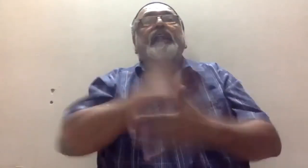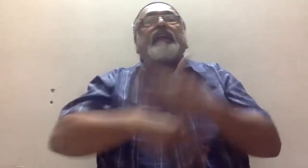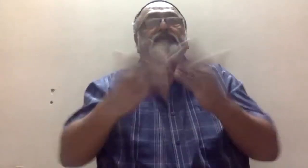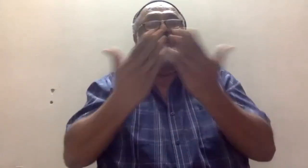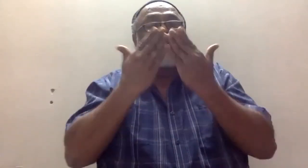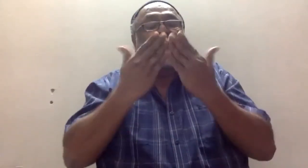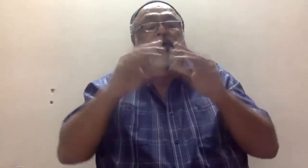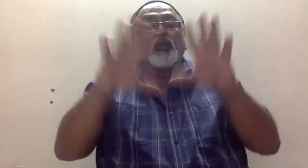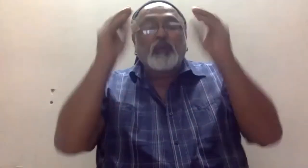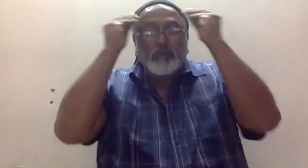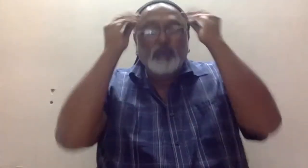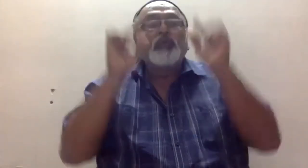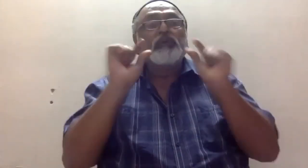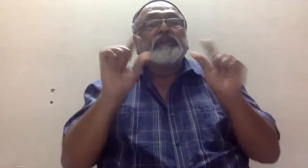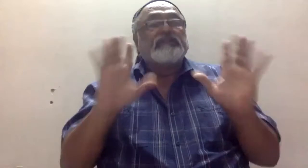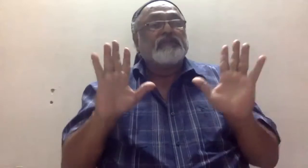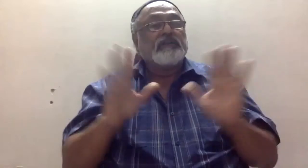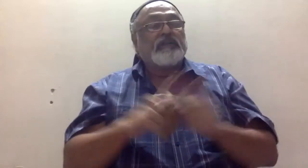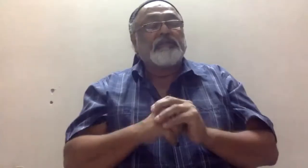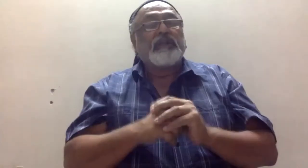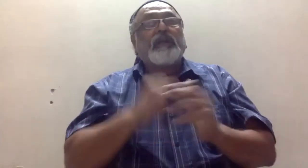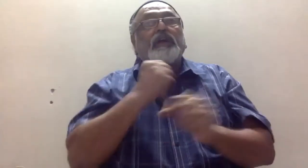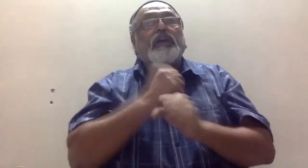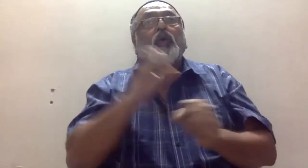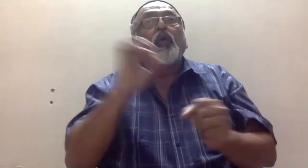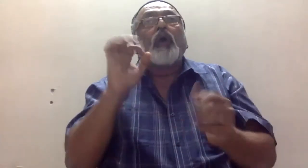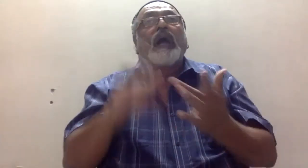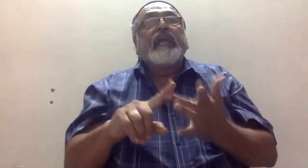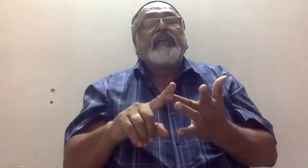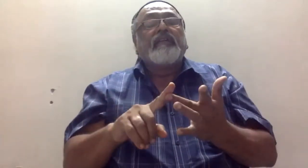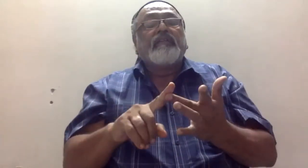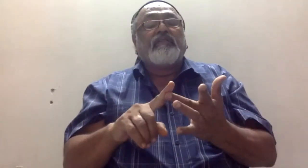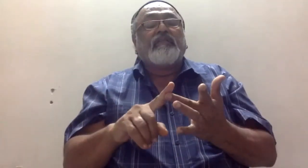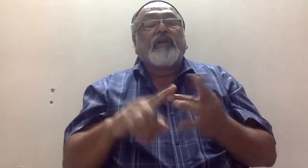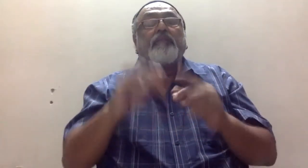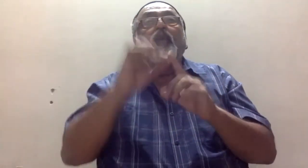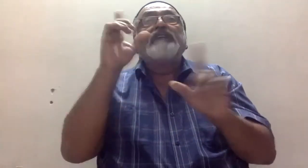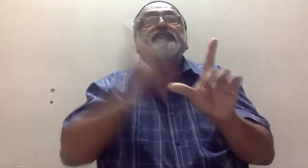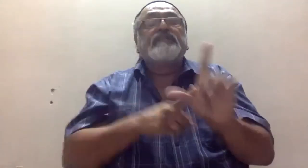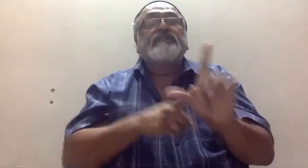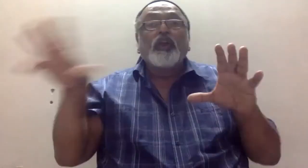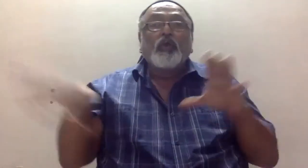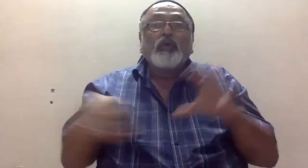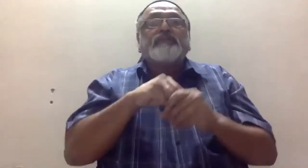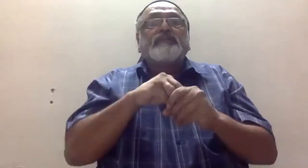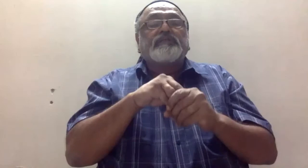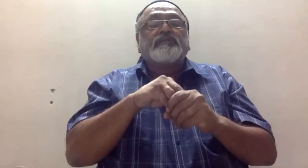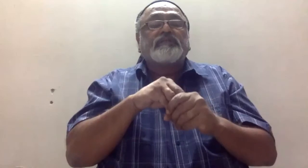experience that the Government of India's policies on inclusion are very, and the new